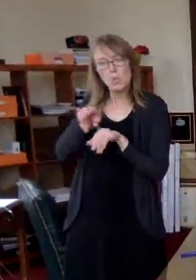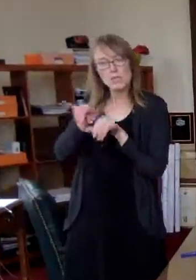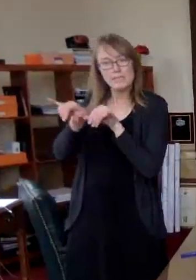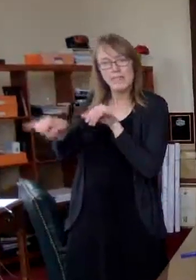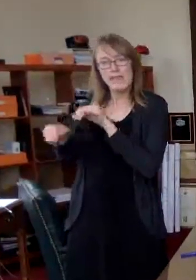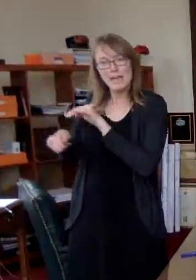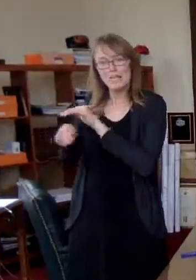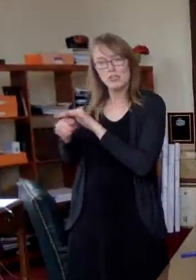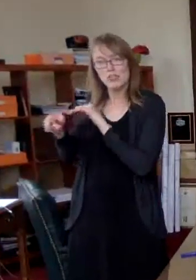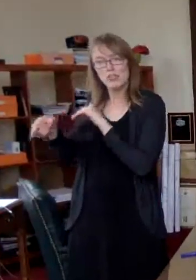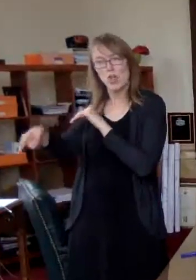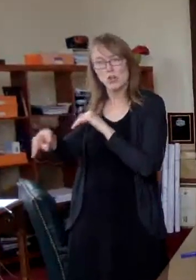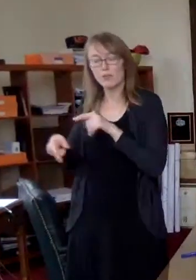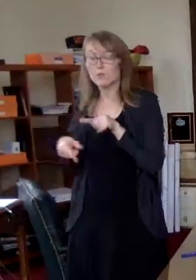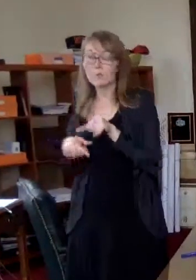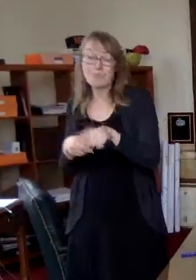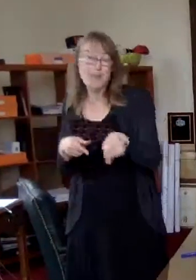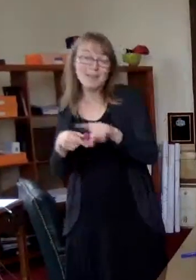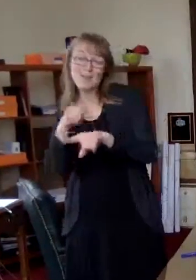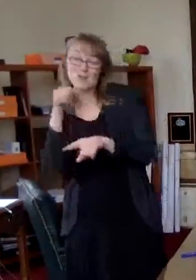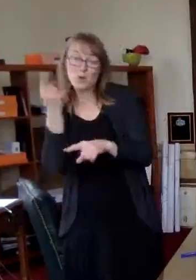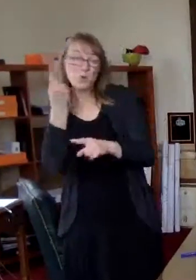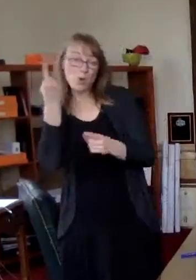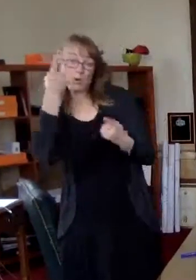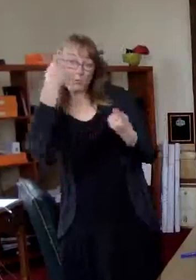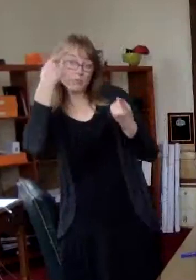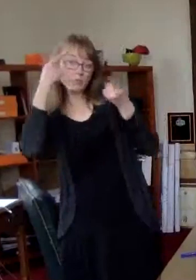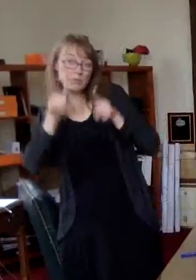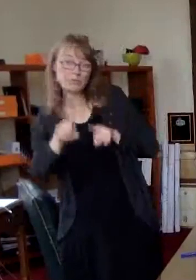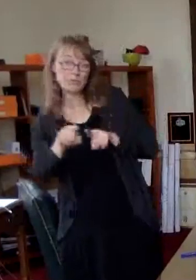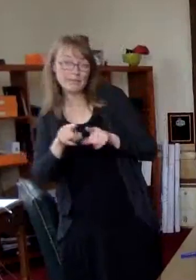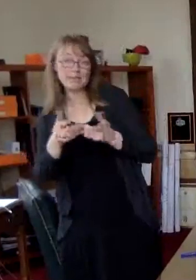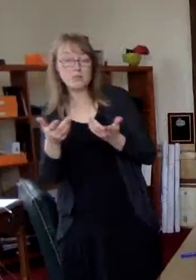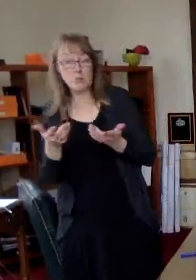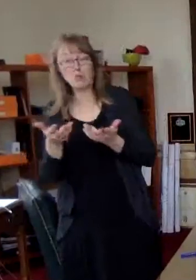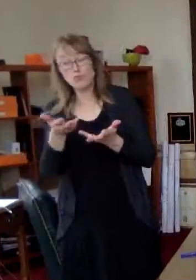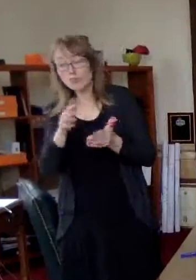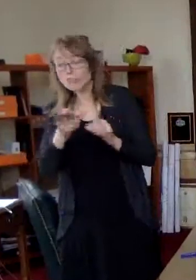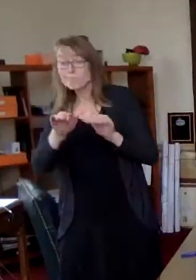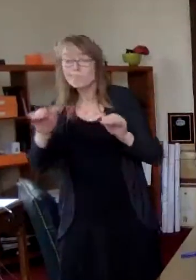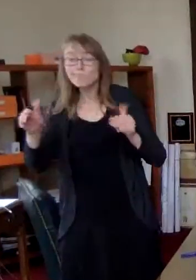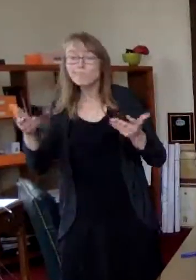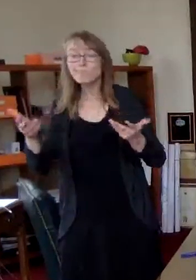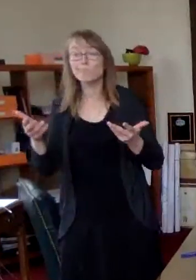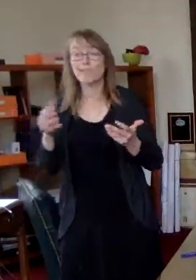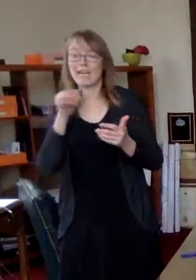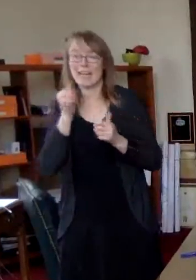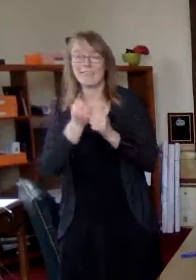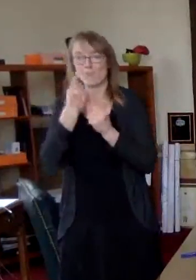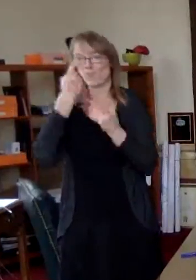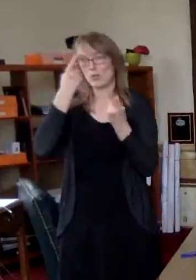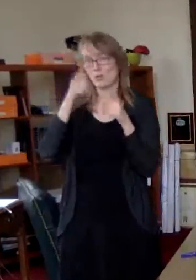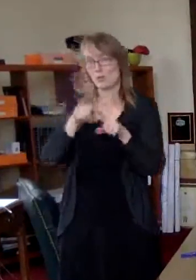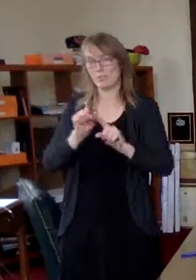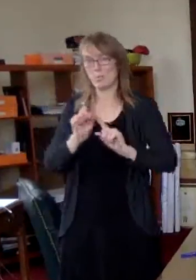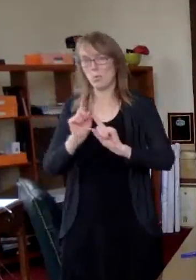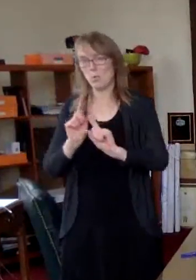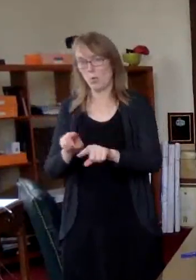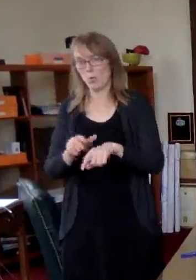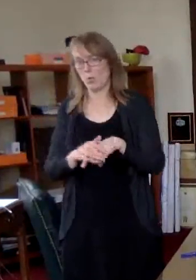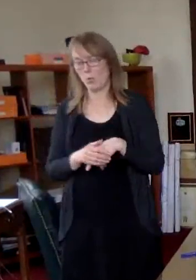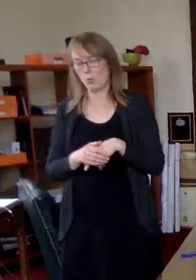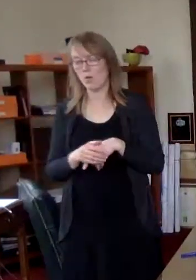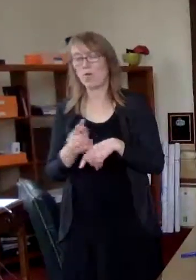always agree on that, and so we have not been able to get everyone to go into shelter. We also have a partnership with St. Louis